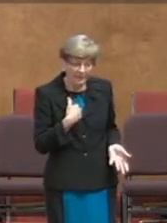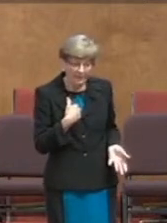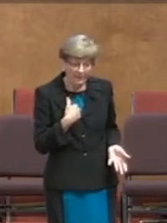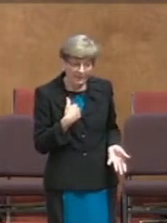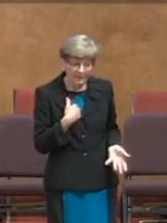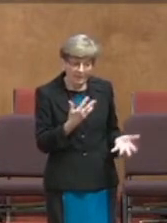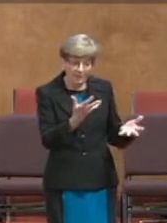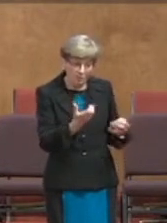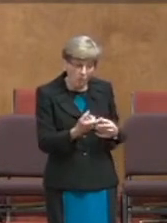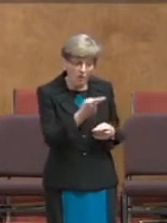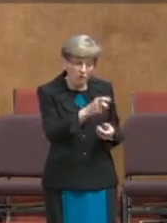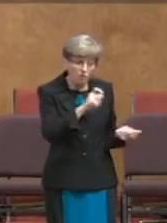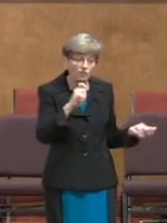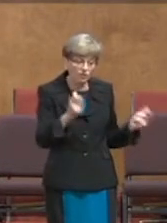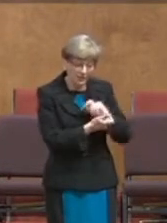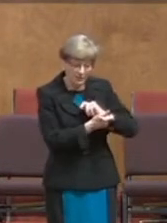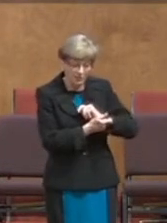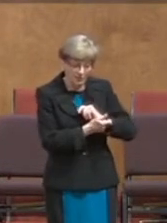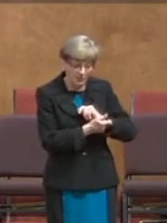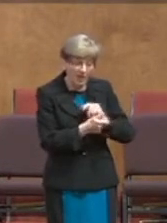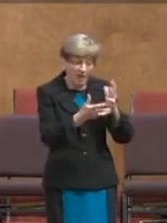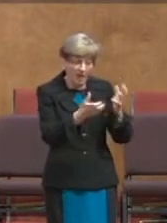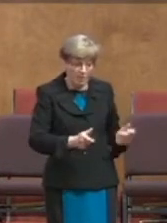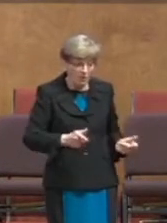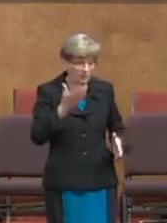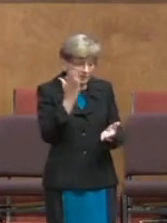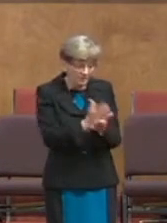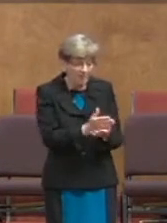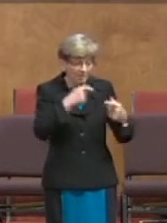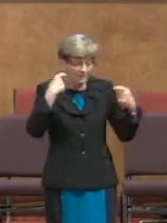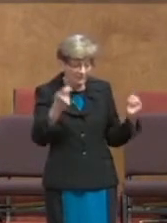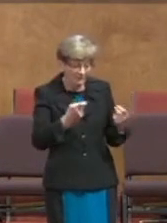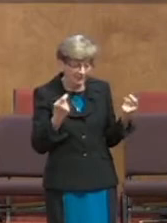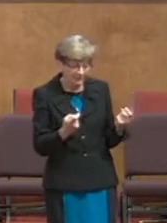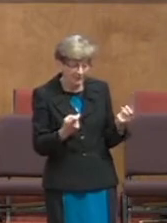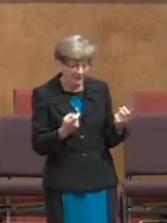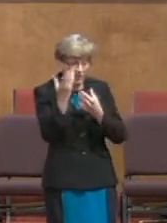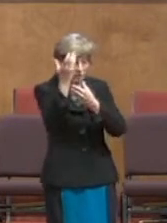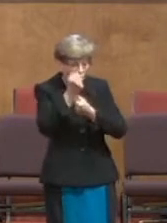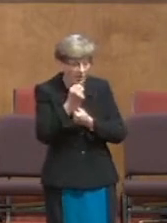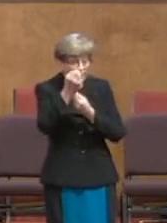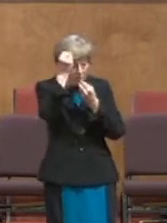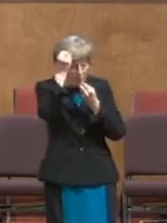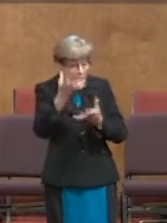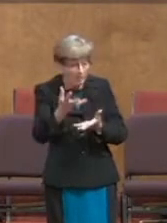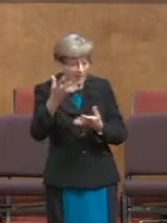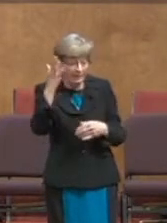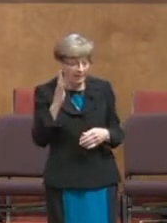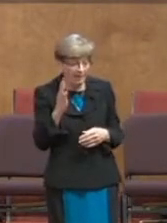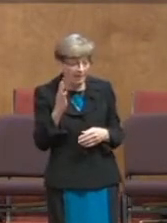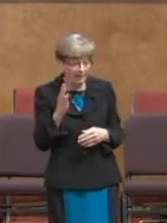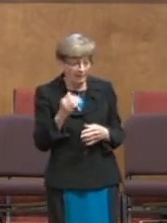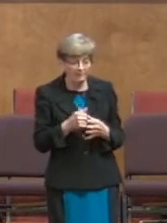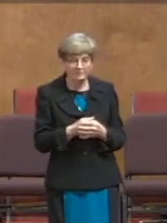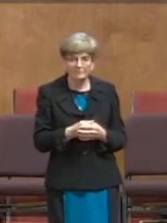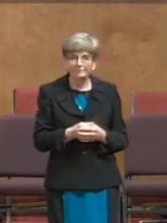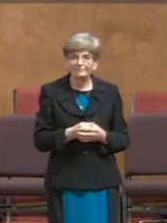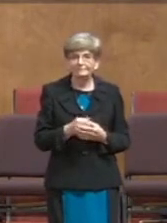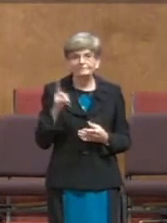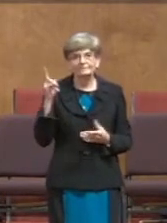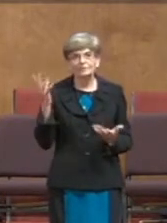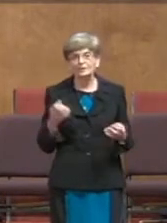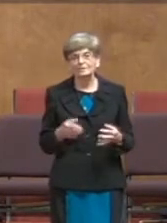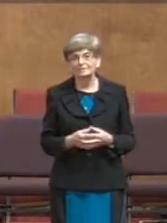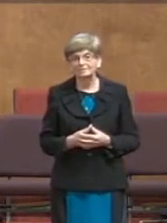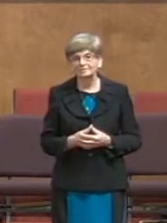to revival. To call the church to repentance. To trust and obey. And that is what